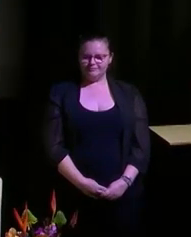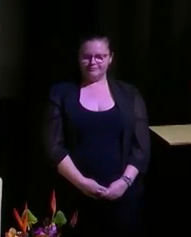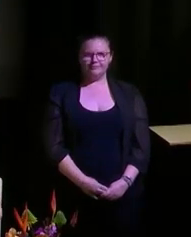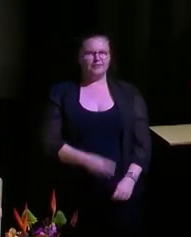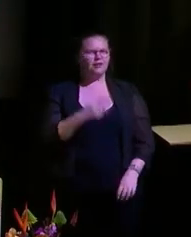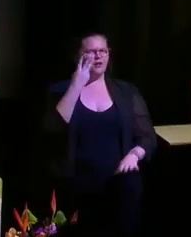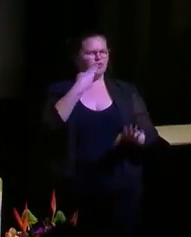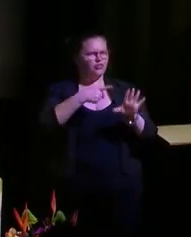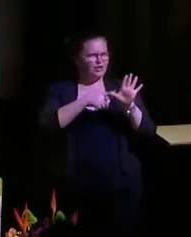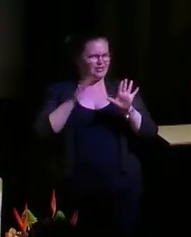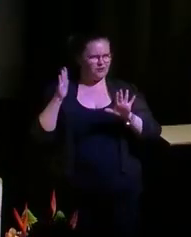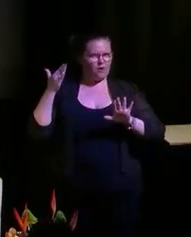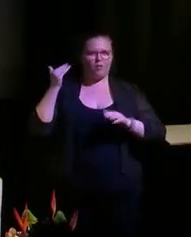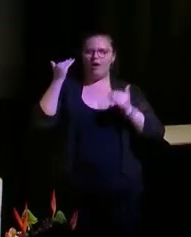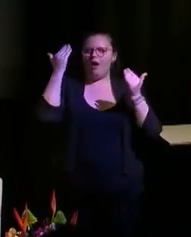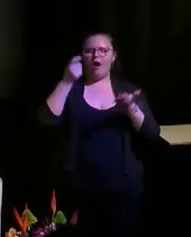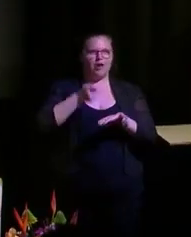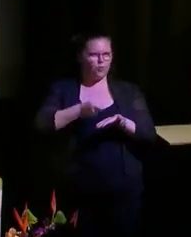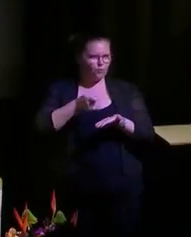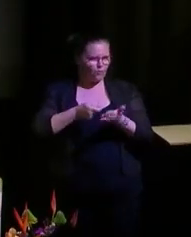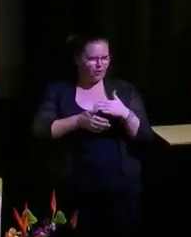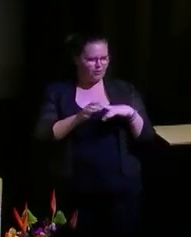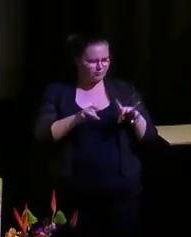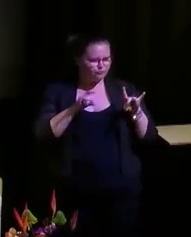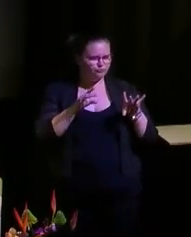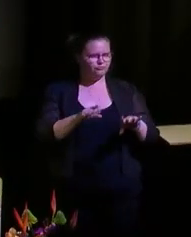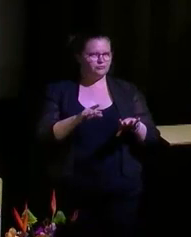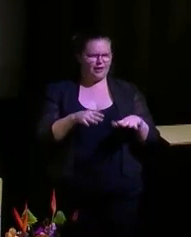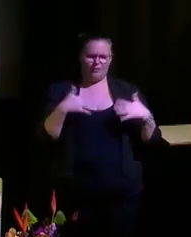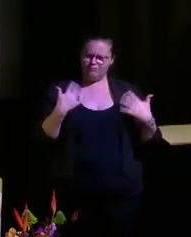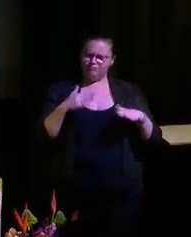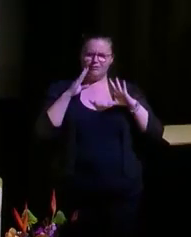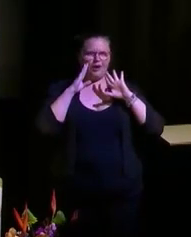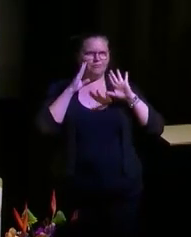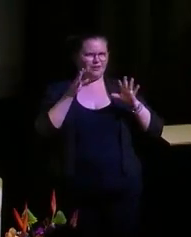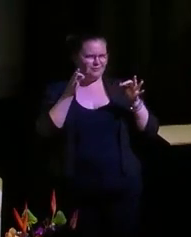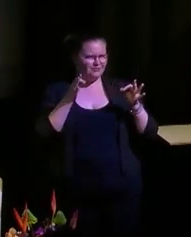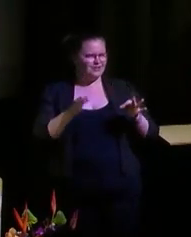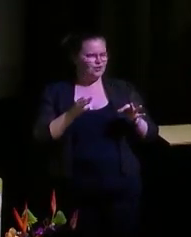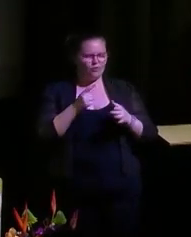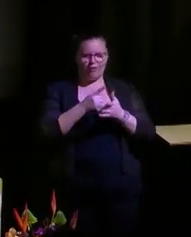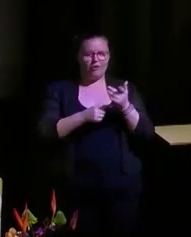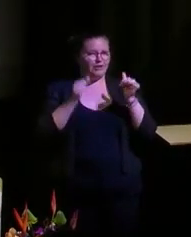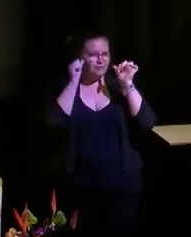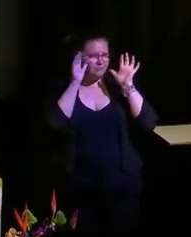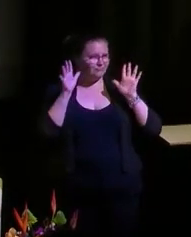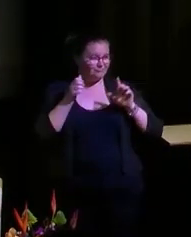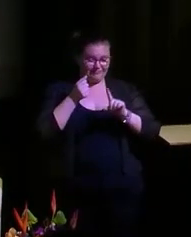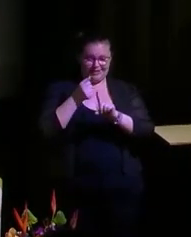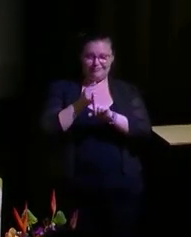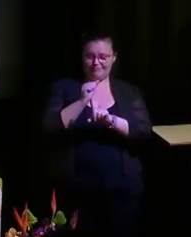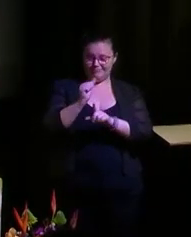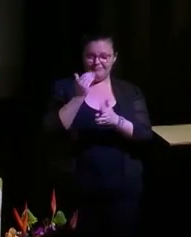Thirty years ago, the High Court made an historic ruling that not only changed the lives of mere islanders, but also helped correct the